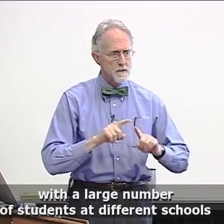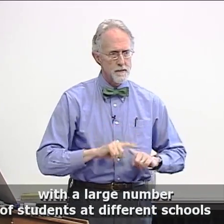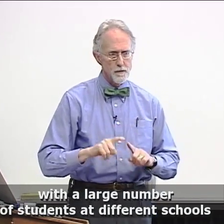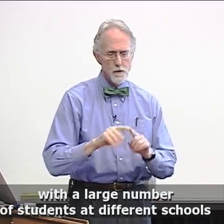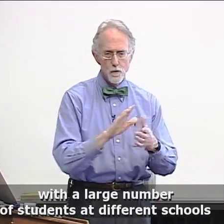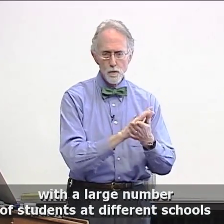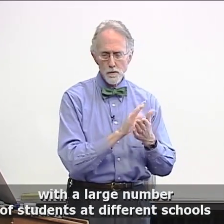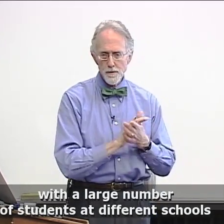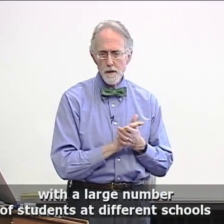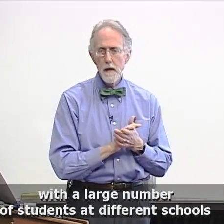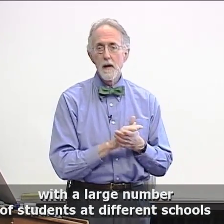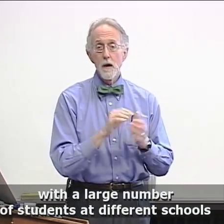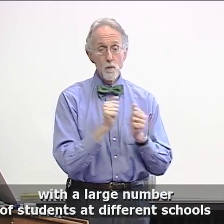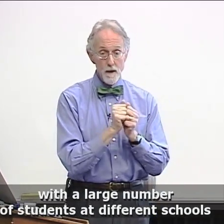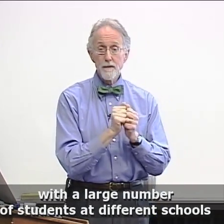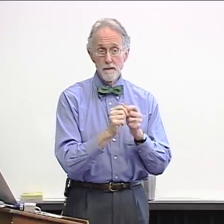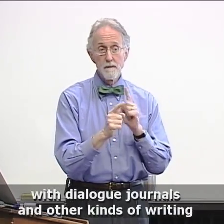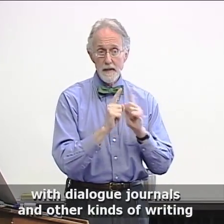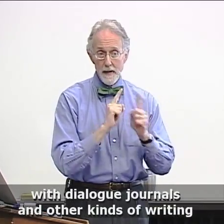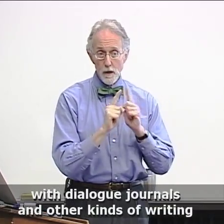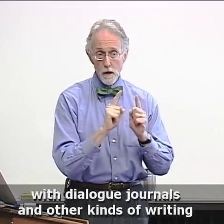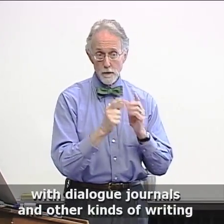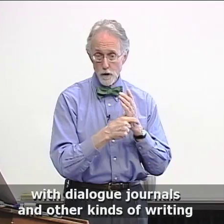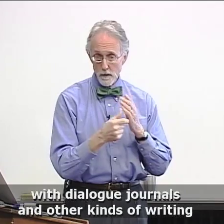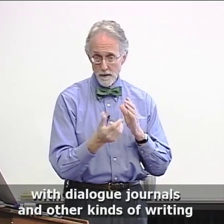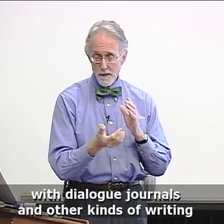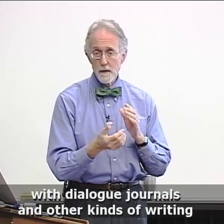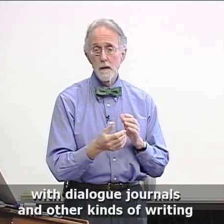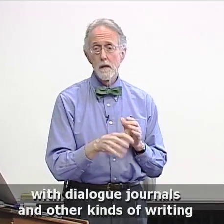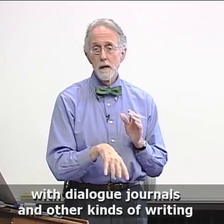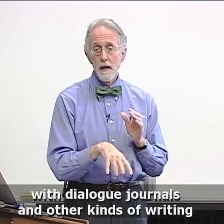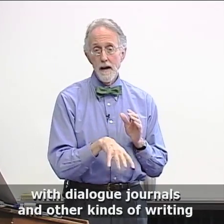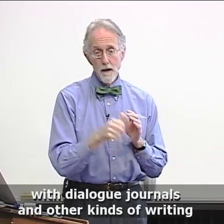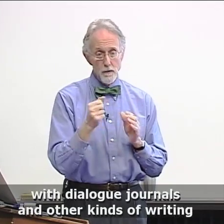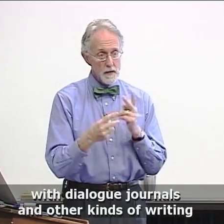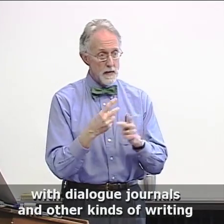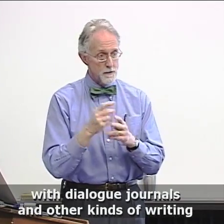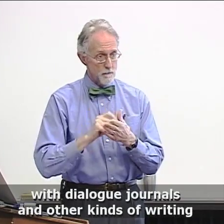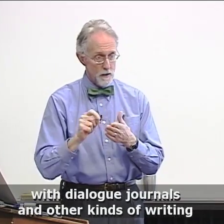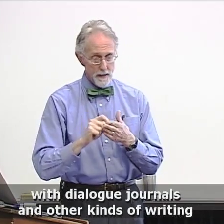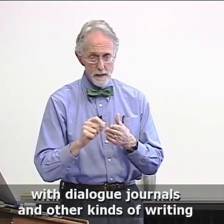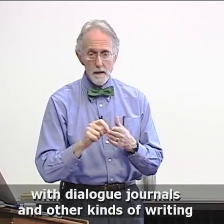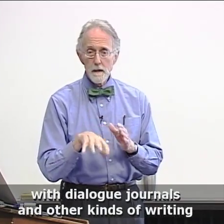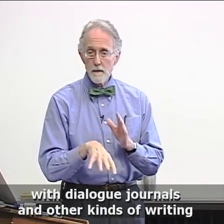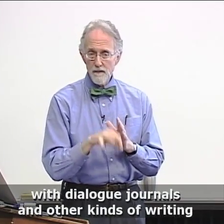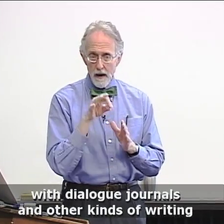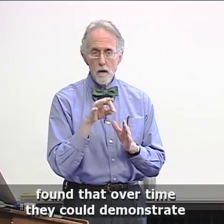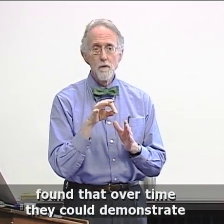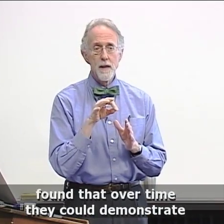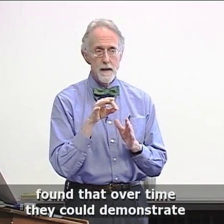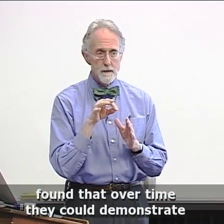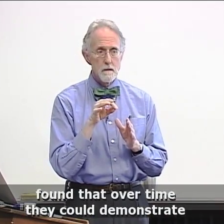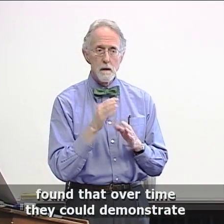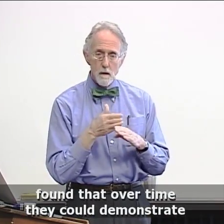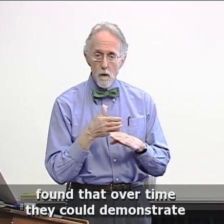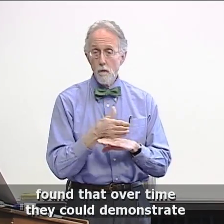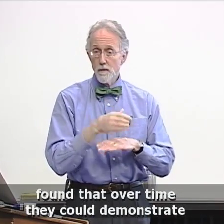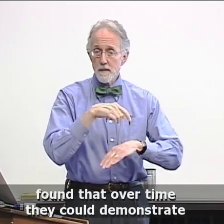different schools, with dialogue journals and other kinds of writing, found that